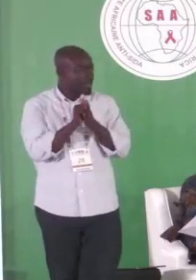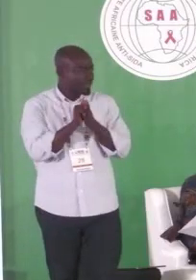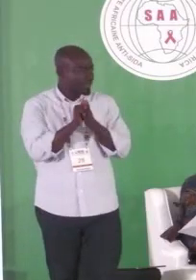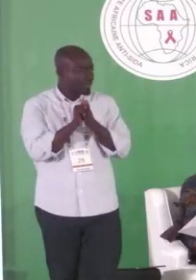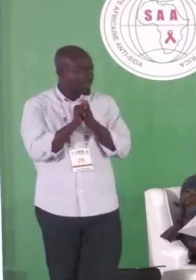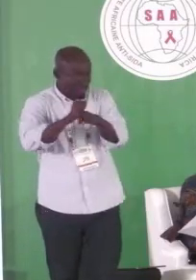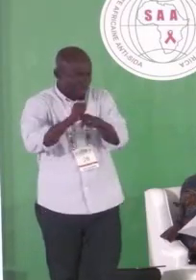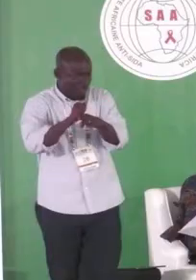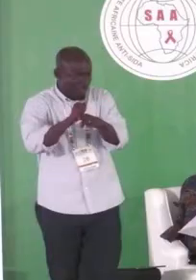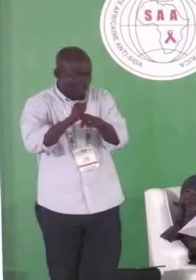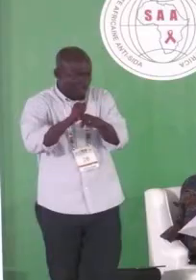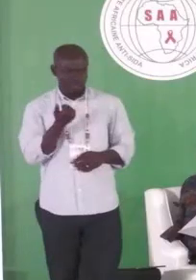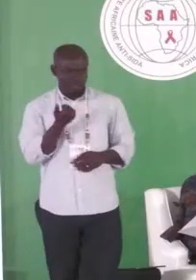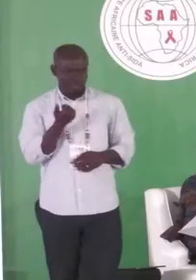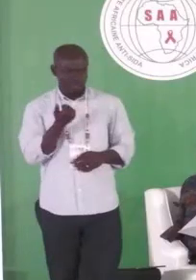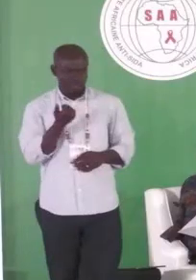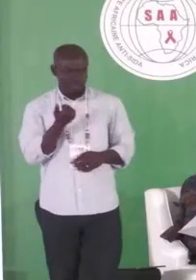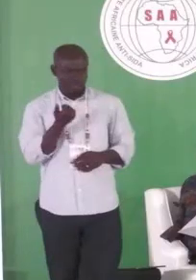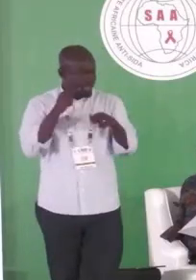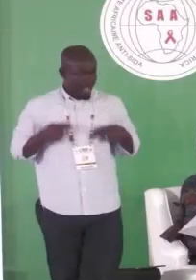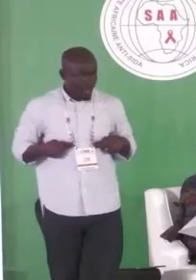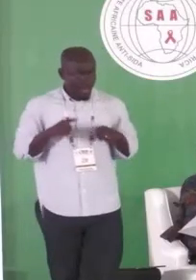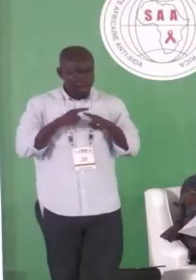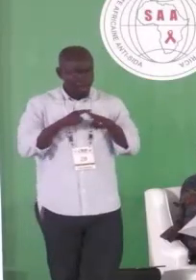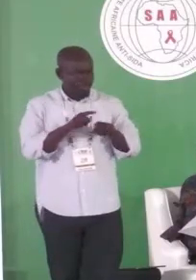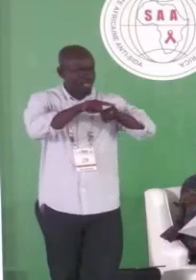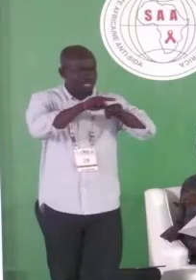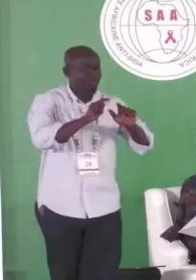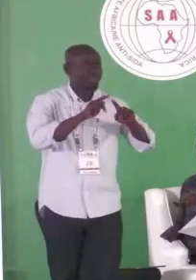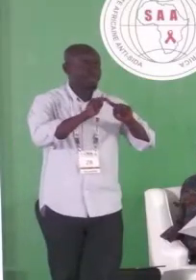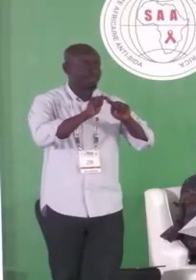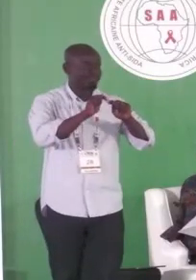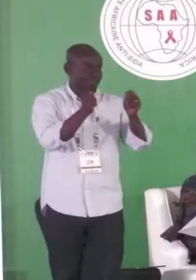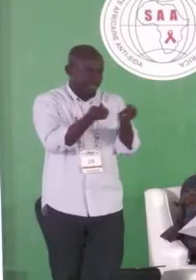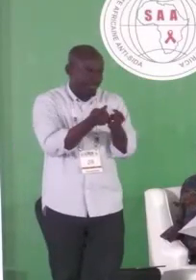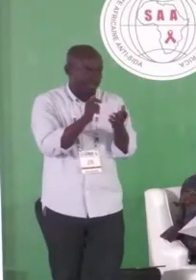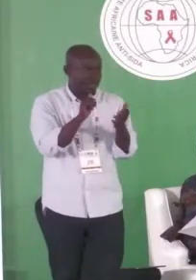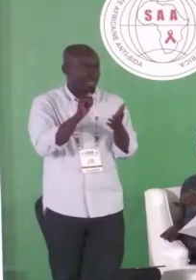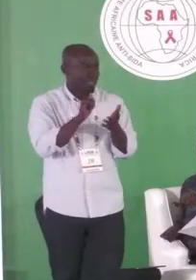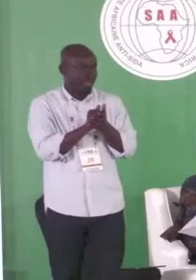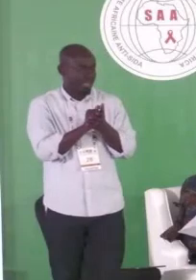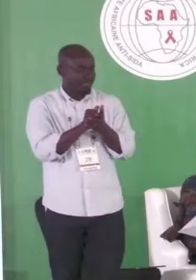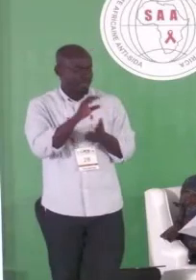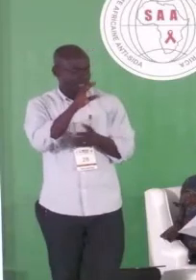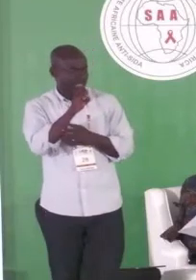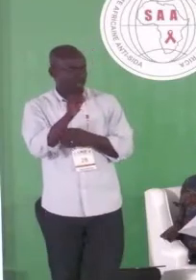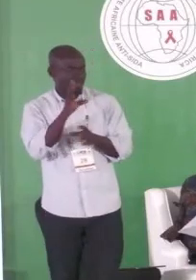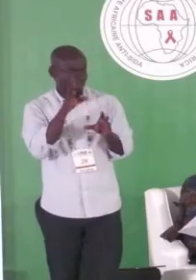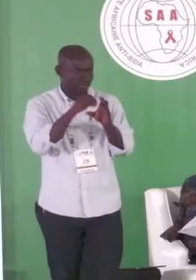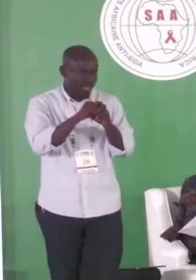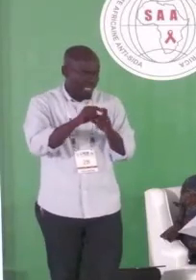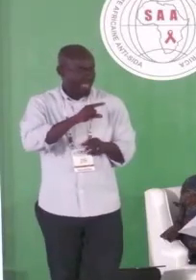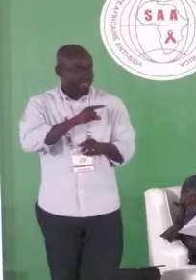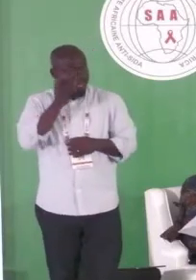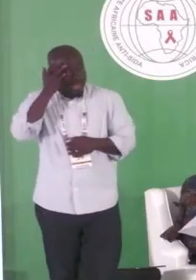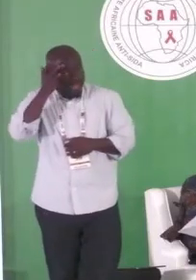us in health, it was for that multi-sectoral team that involves a lot of civil society and gender experts